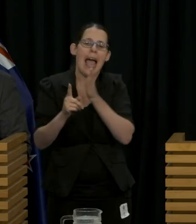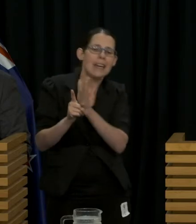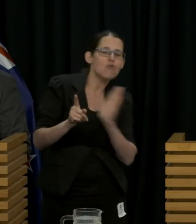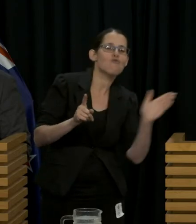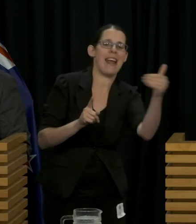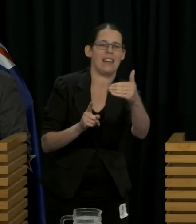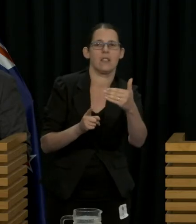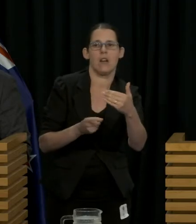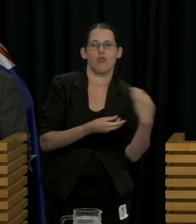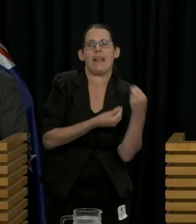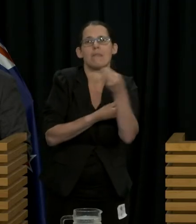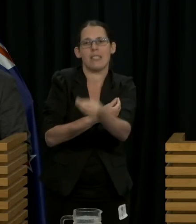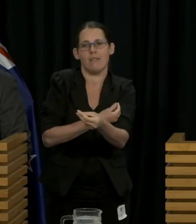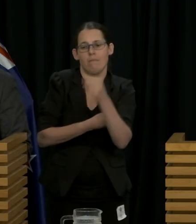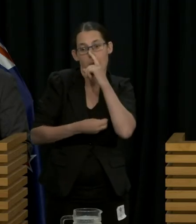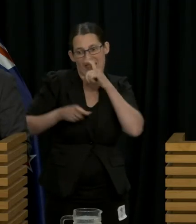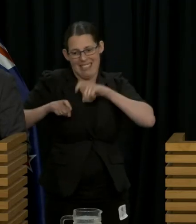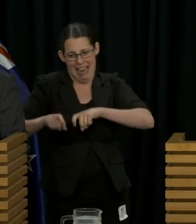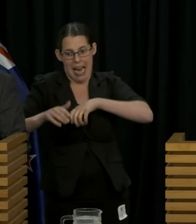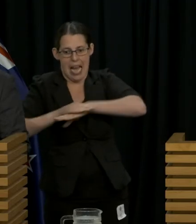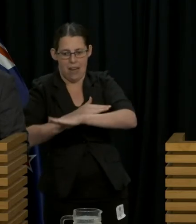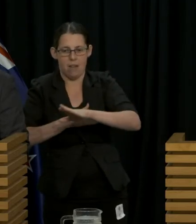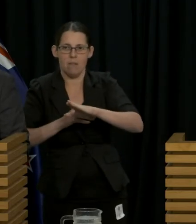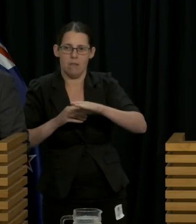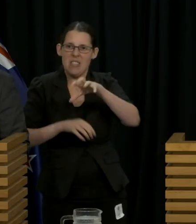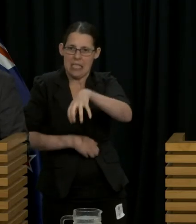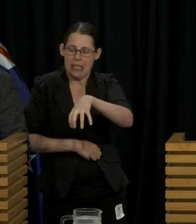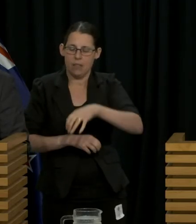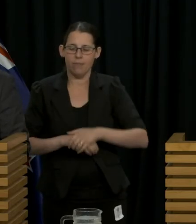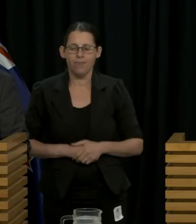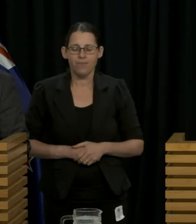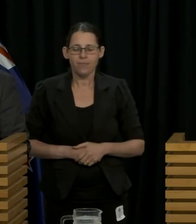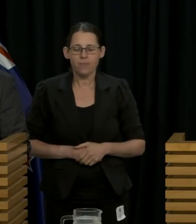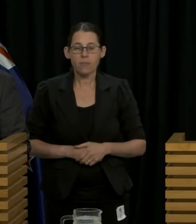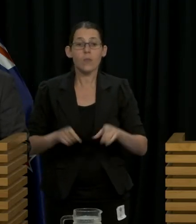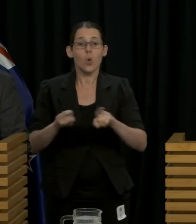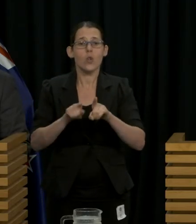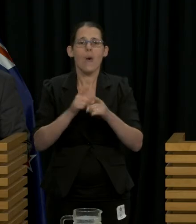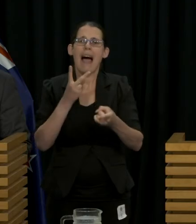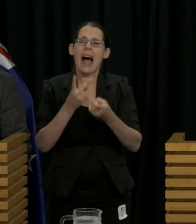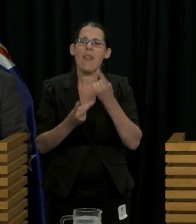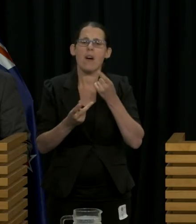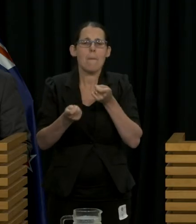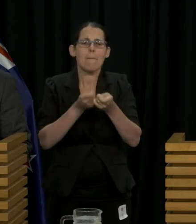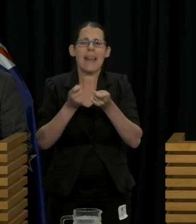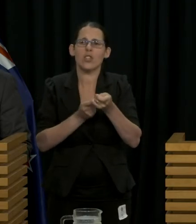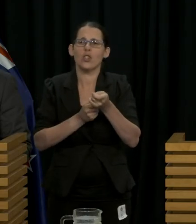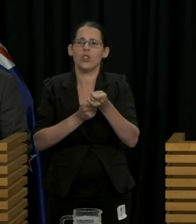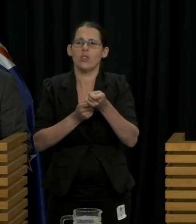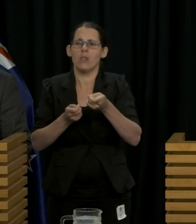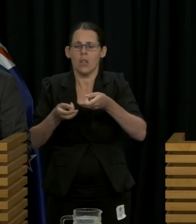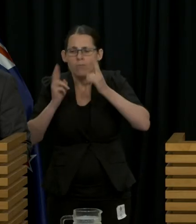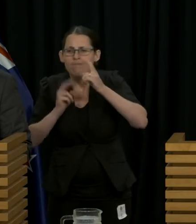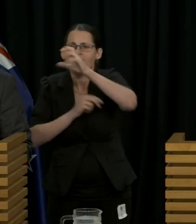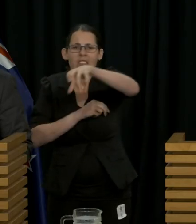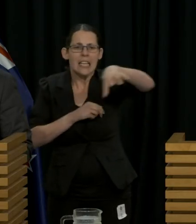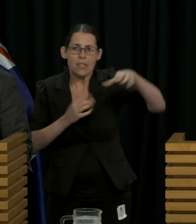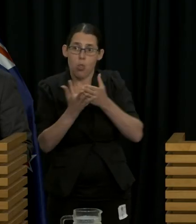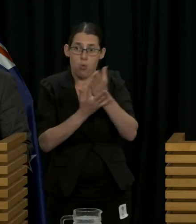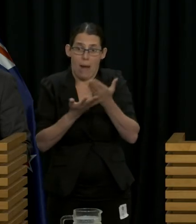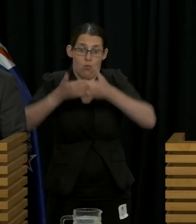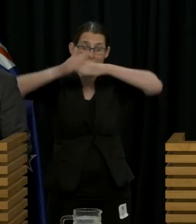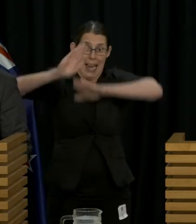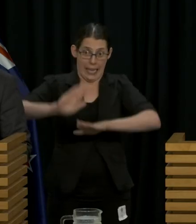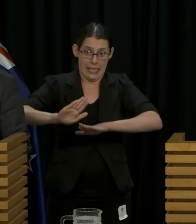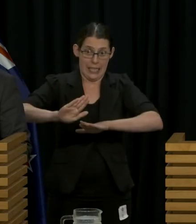the facilities. There are also spot checks underway in other managed isolation facilities around the country,